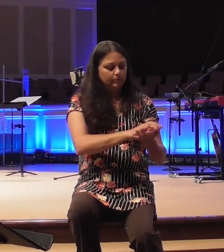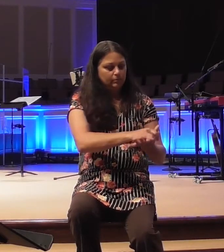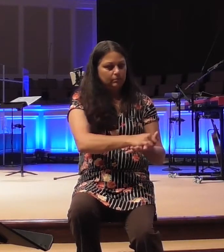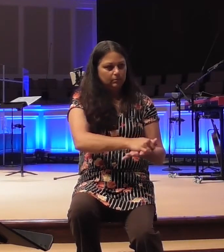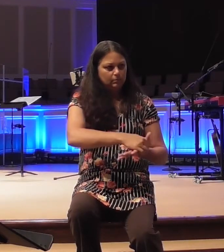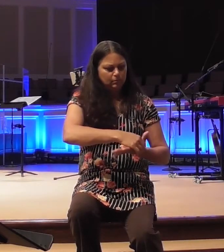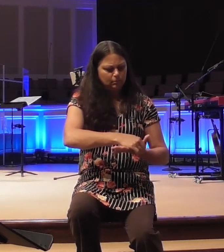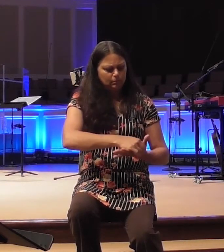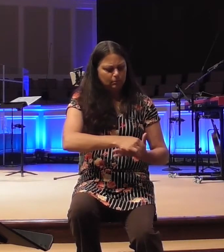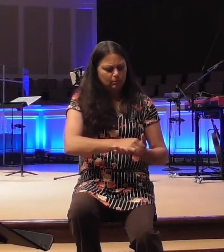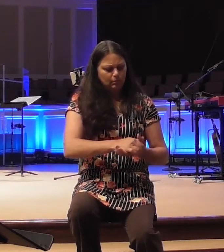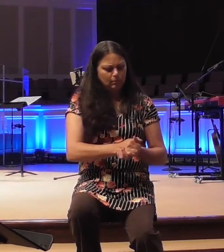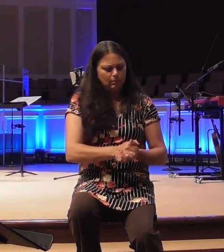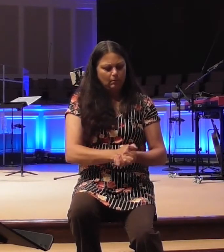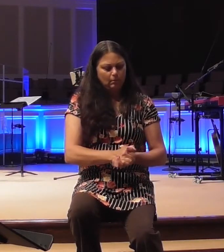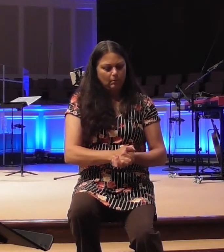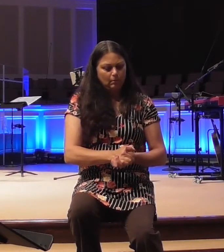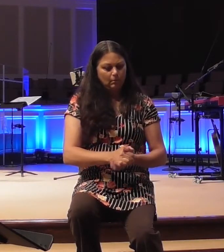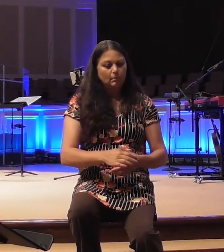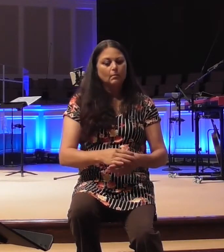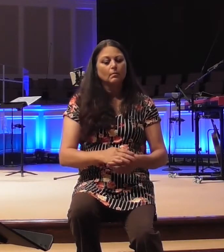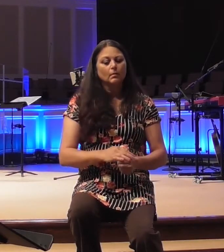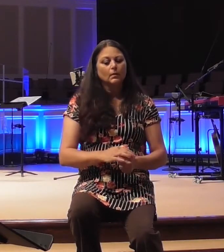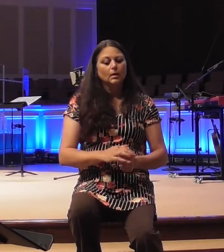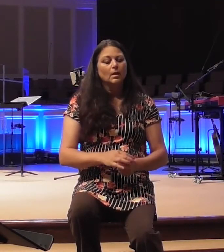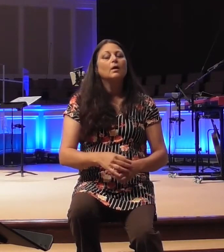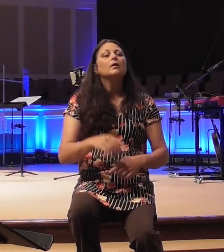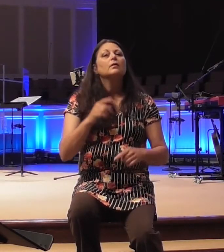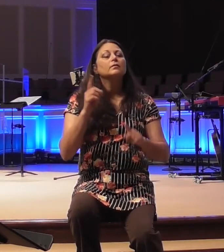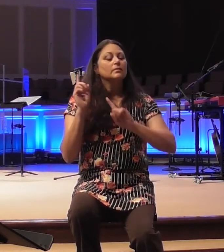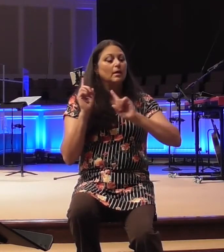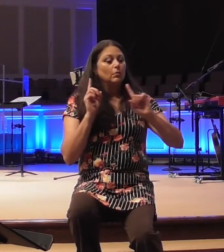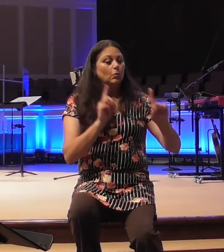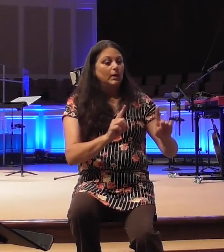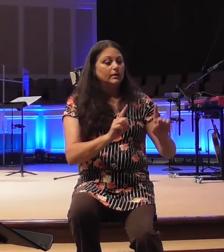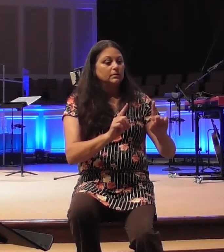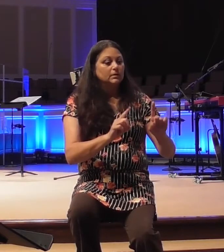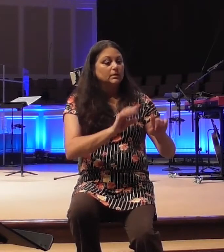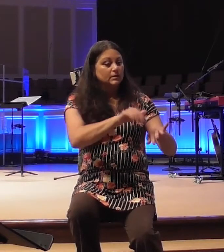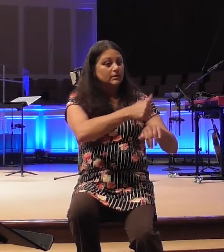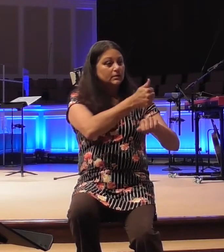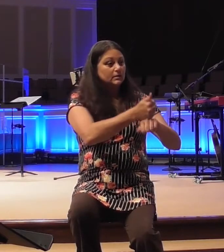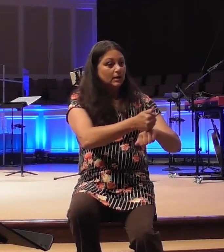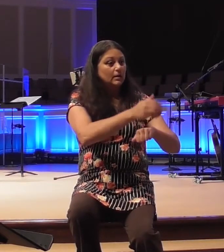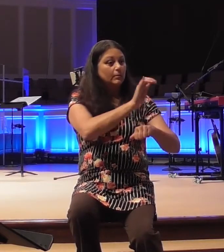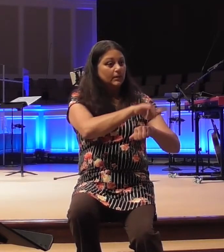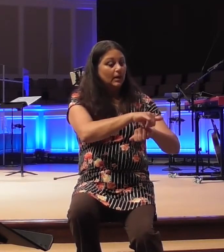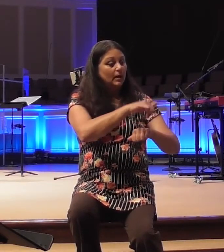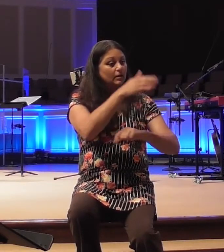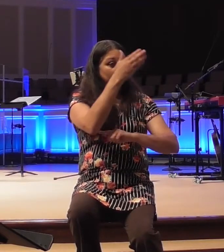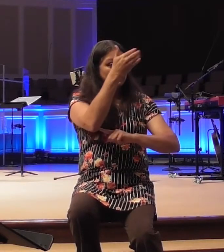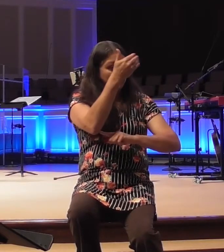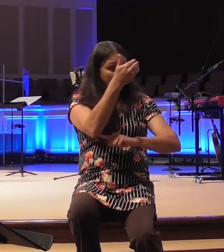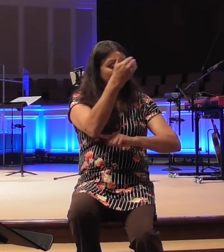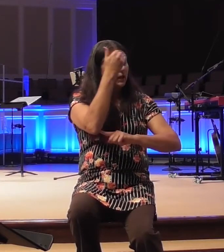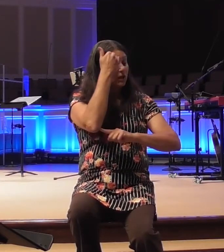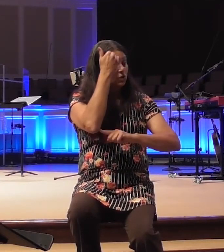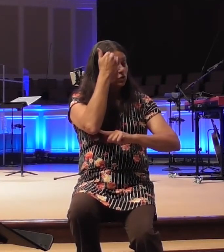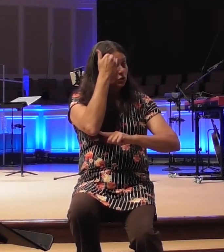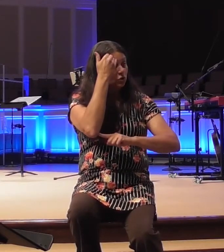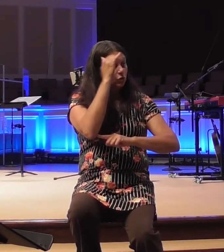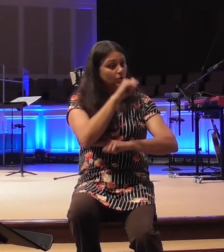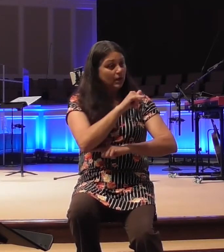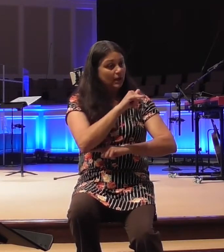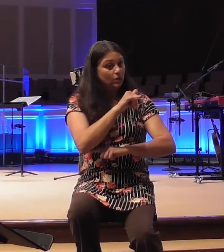that flag for many reasons, and the first of which is they knew it would bring critical encouragement to their brothers